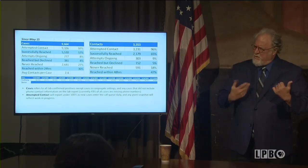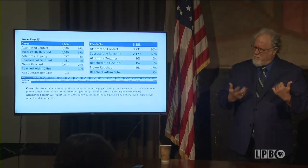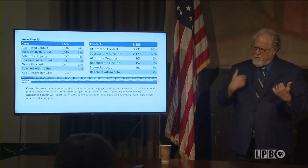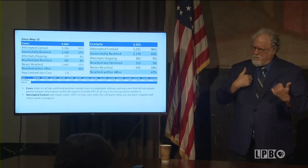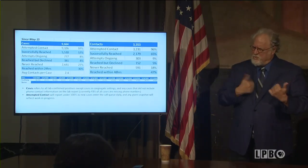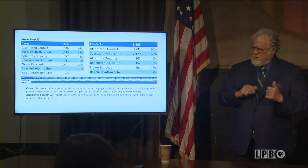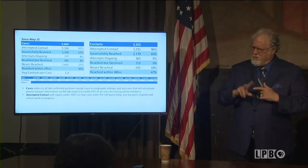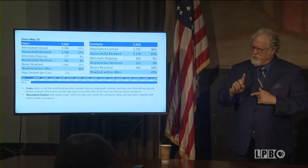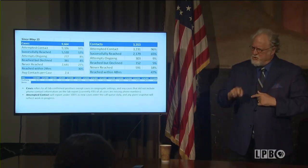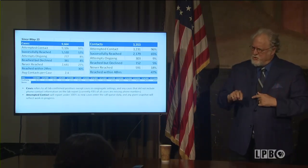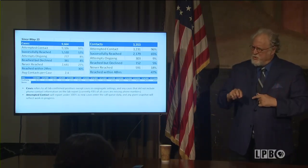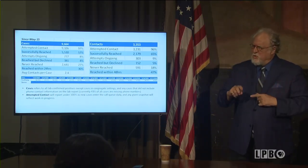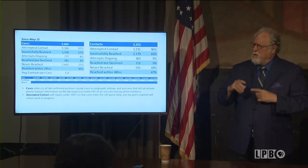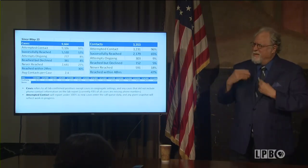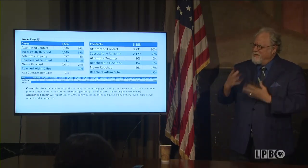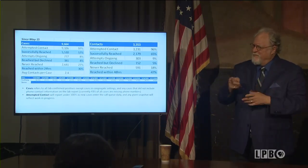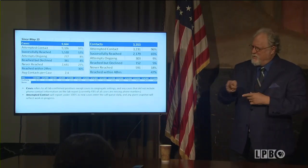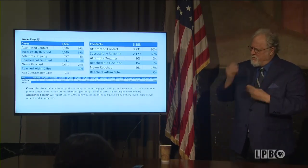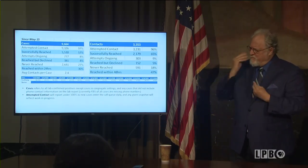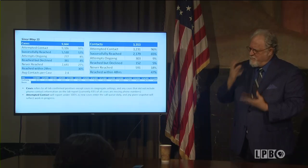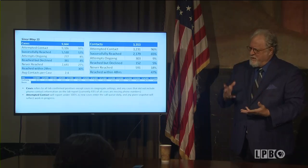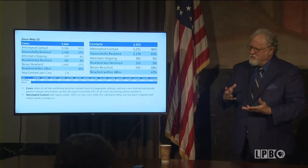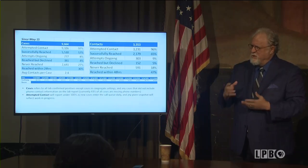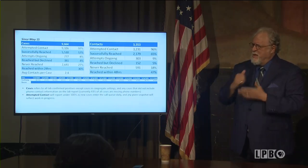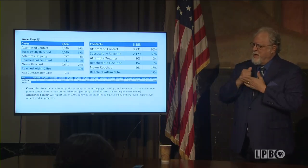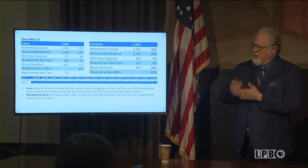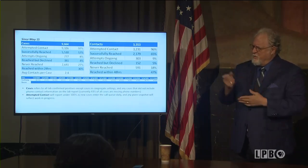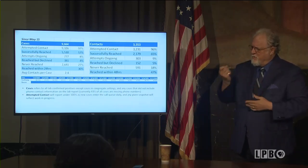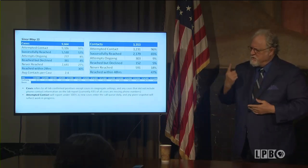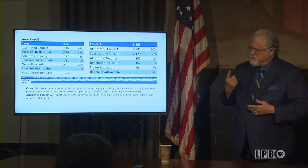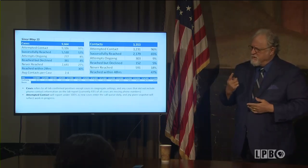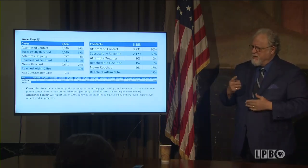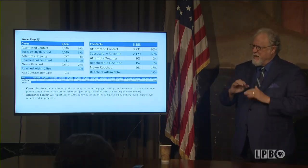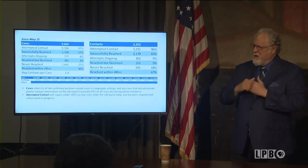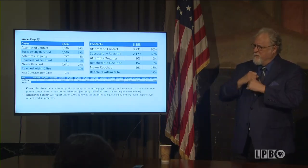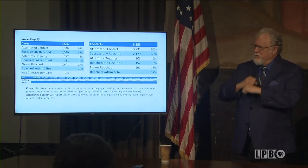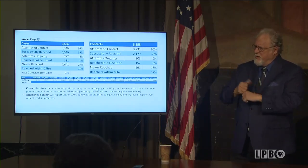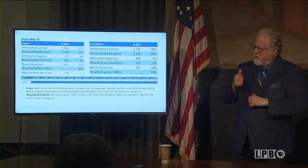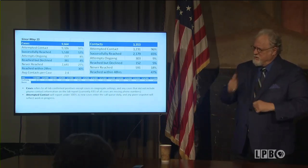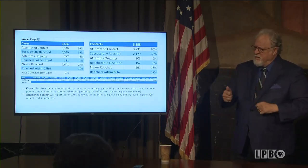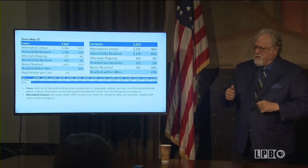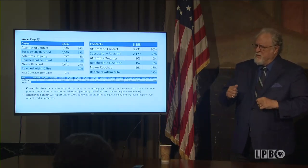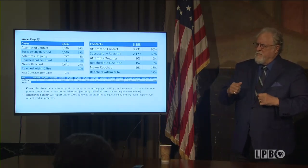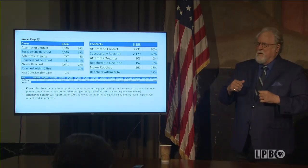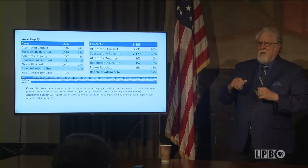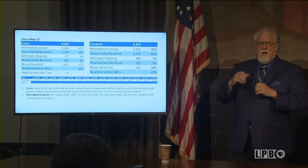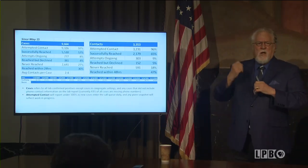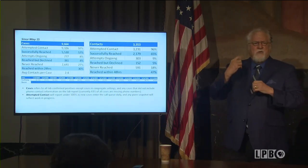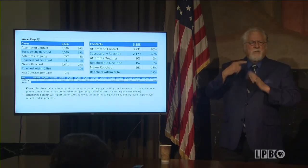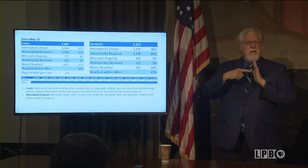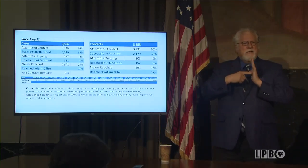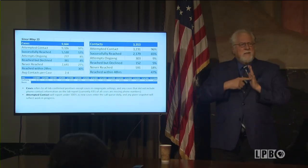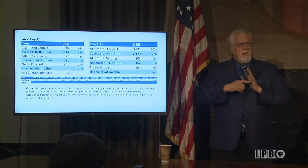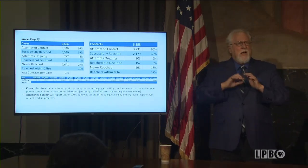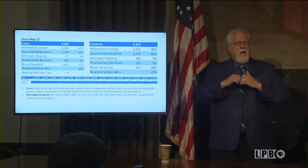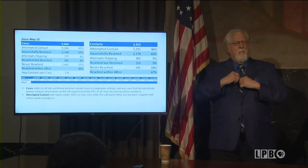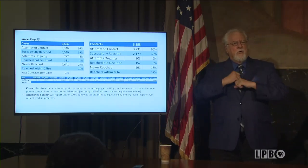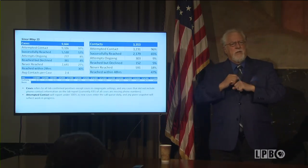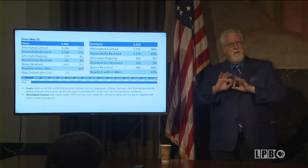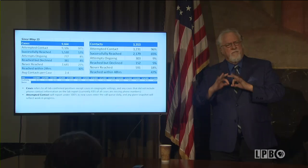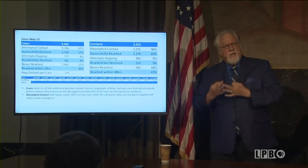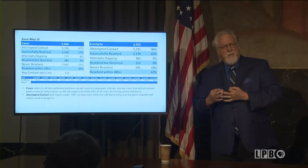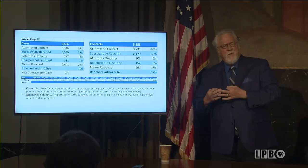trying to do with this call is give you information. What we're trying to do is help you understand how to protect yourself by understanding the symptoms to look out for, how to protect your family